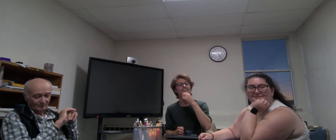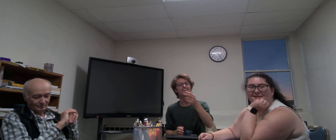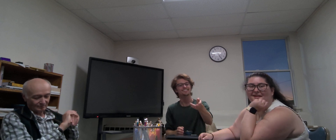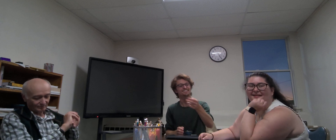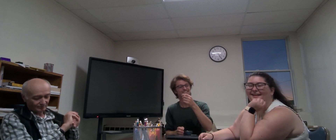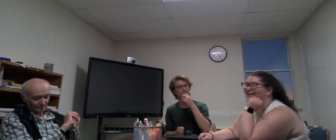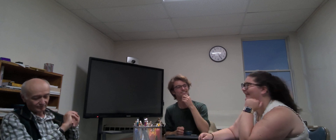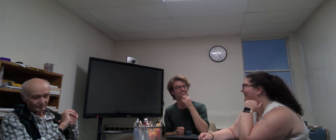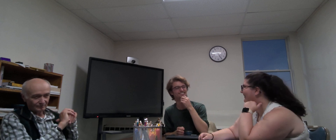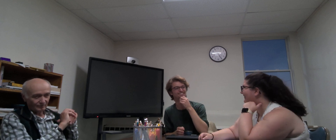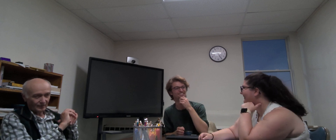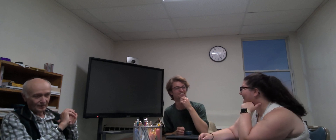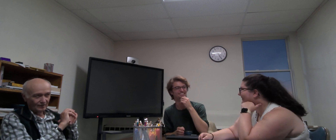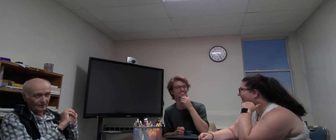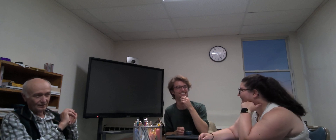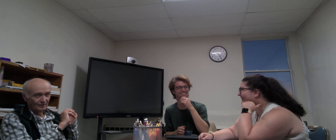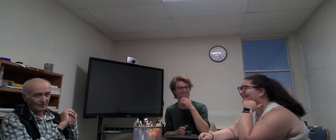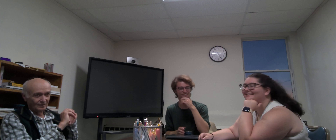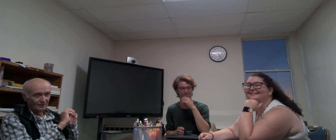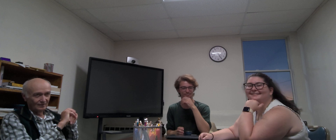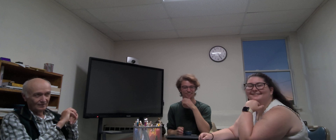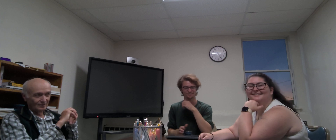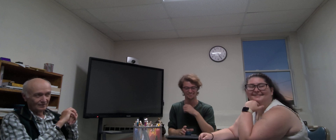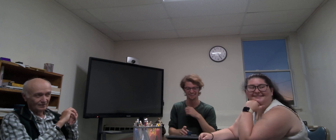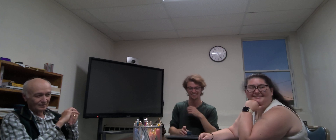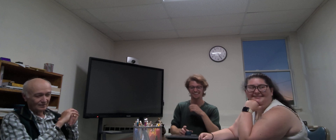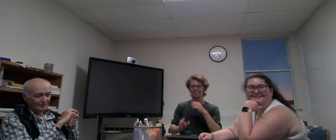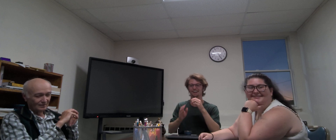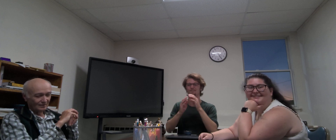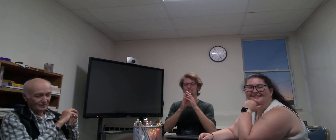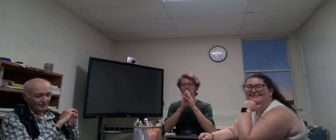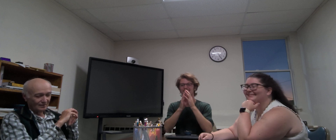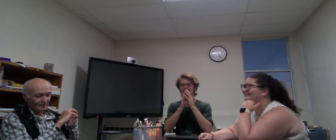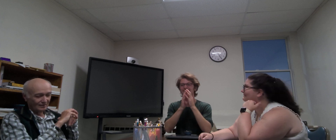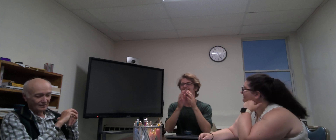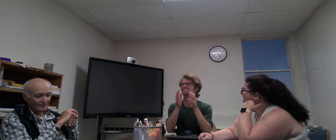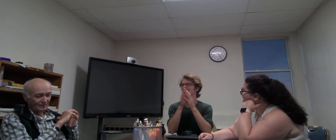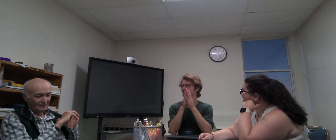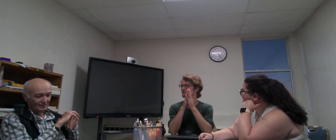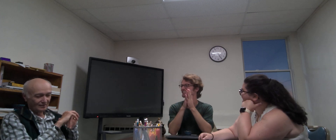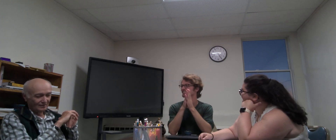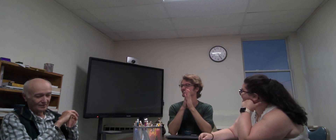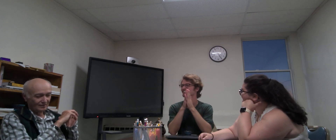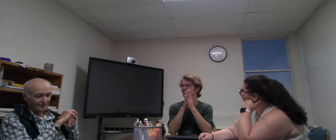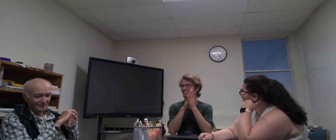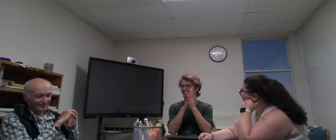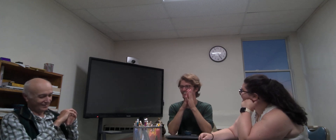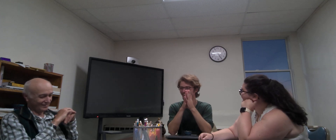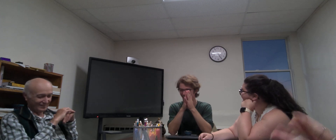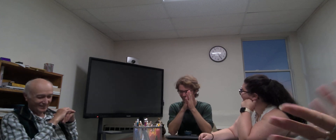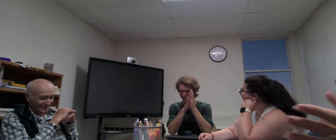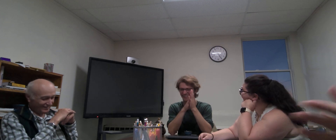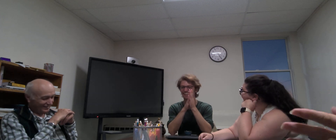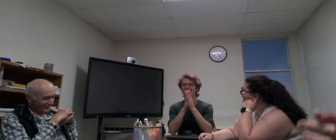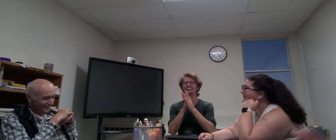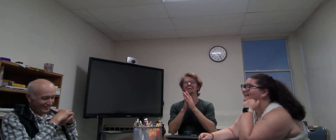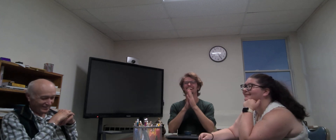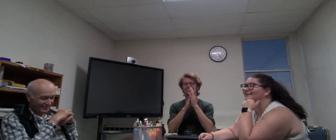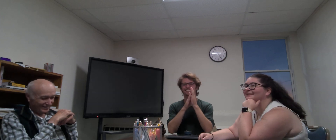that is a pretty creative solution. A steel-toed boot would help with that. Thanks everyone for bearing with me through that. That was fun. It's creative.